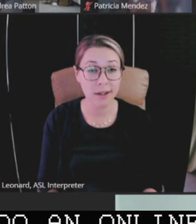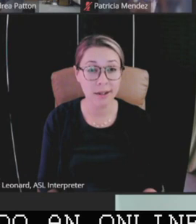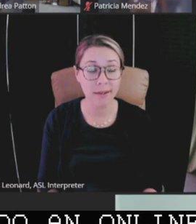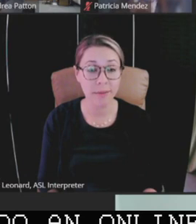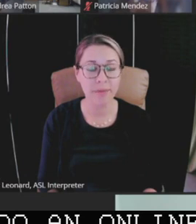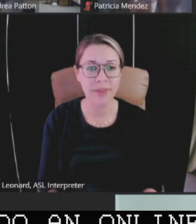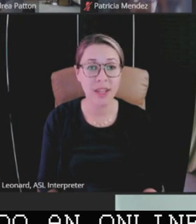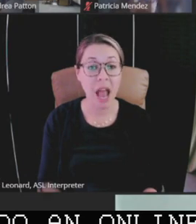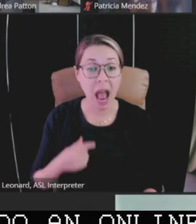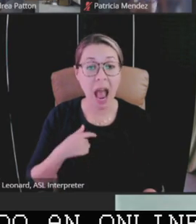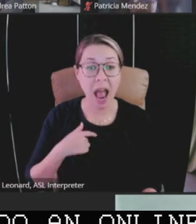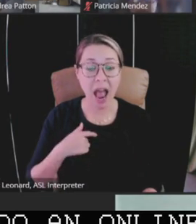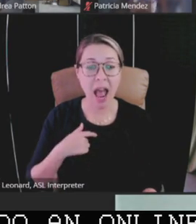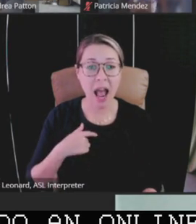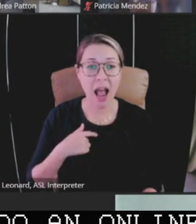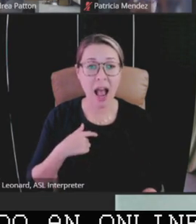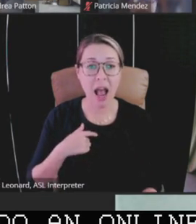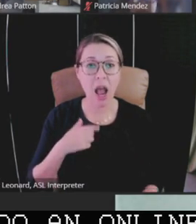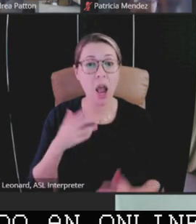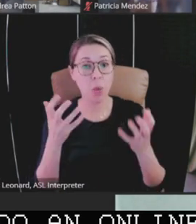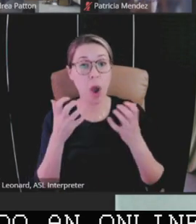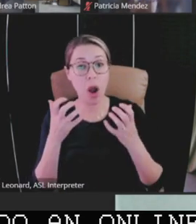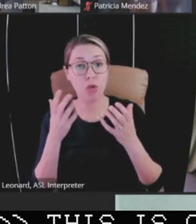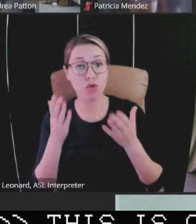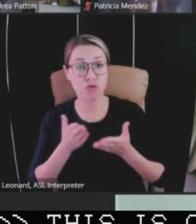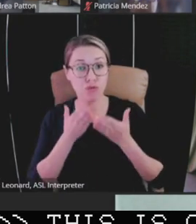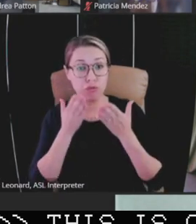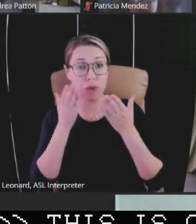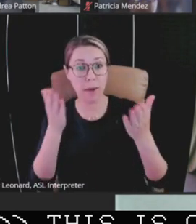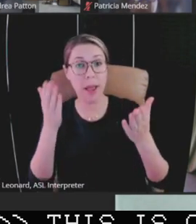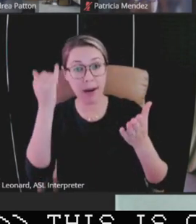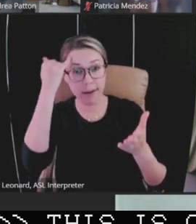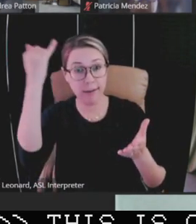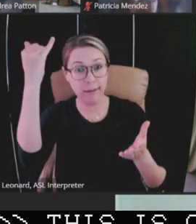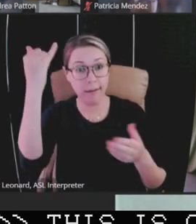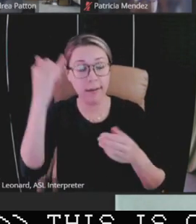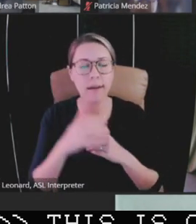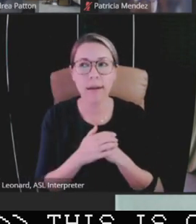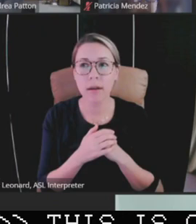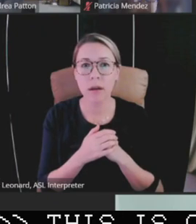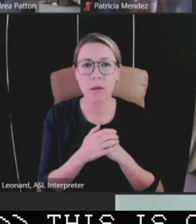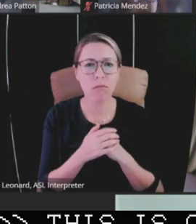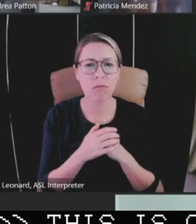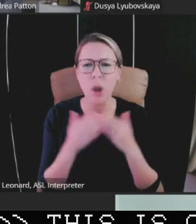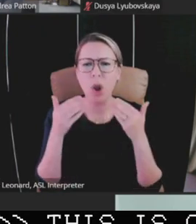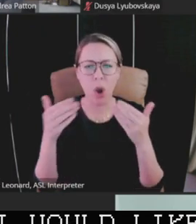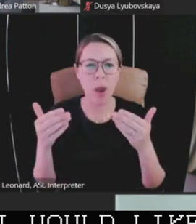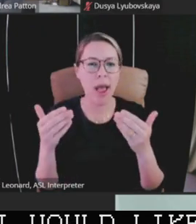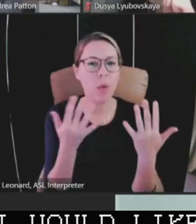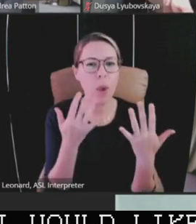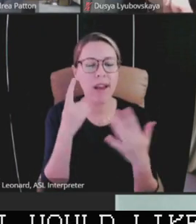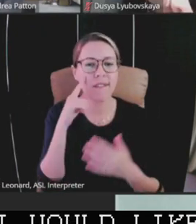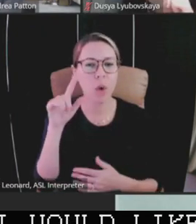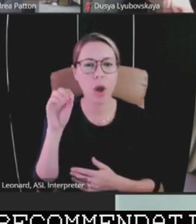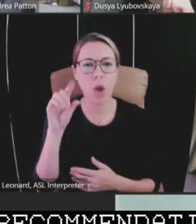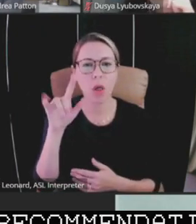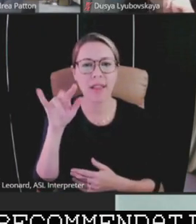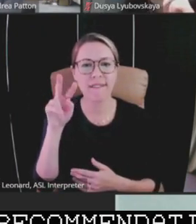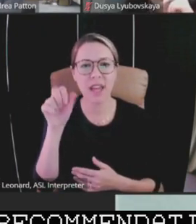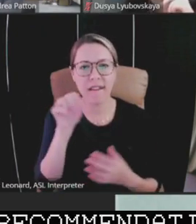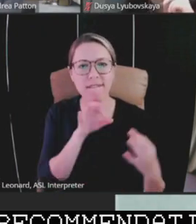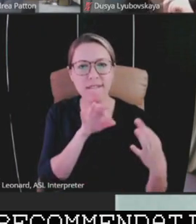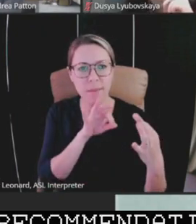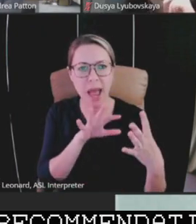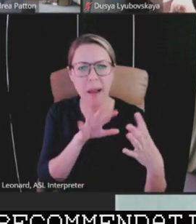Yeah. I would like to make a recommendation that we go ahead and get Olivia's feedback, that we go ahead and